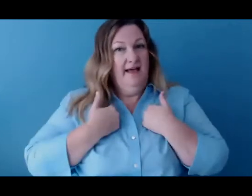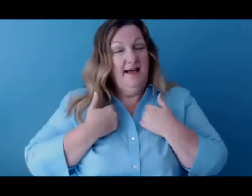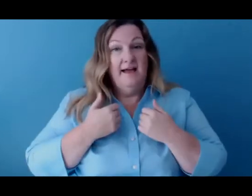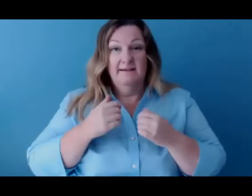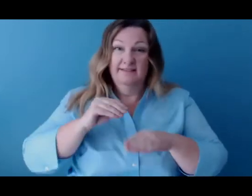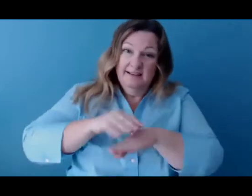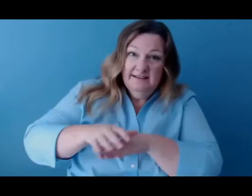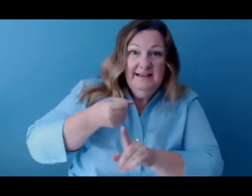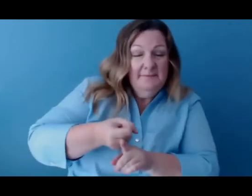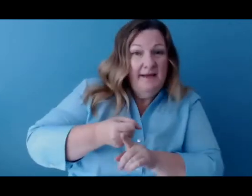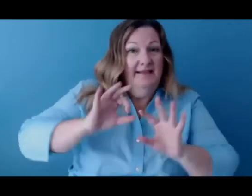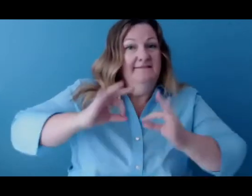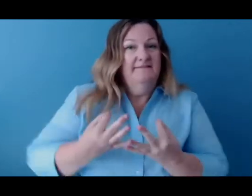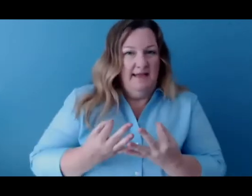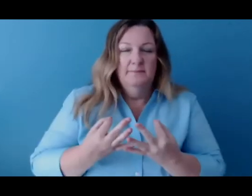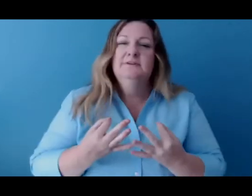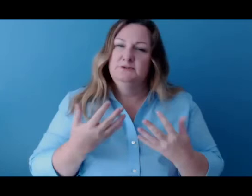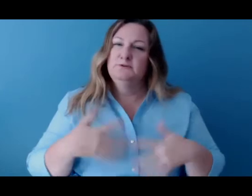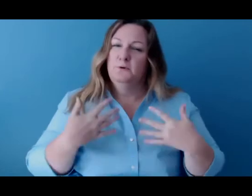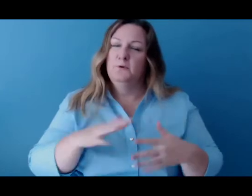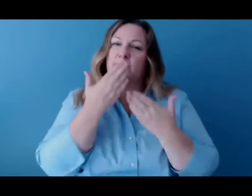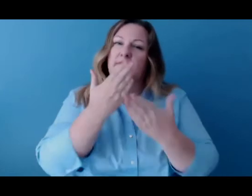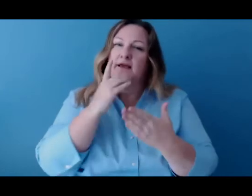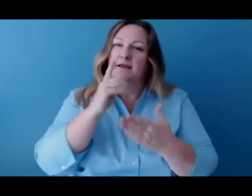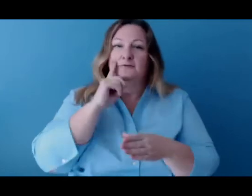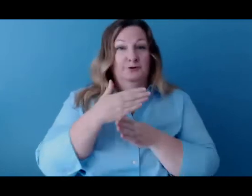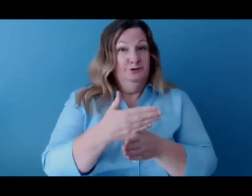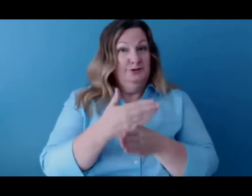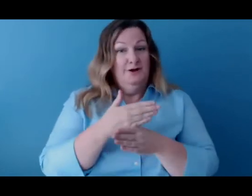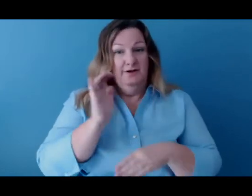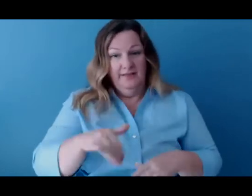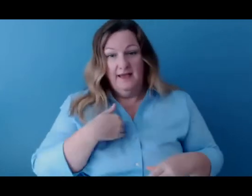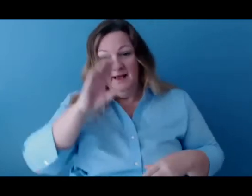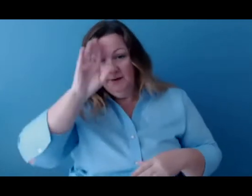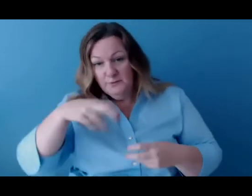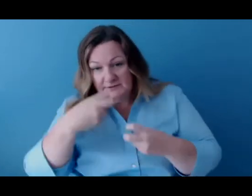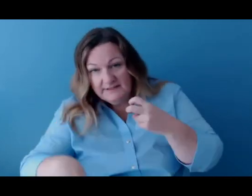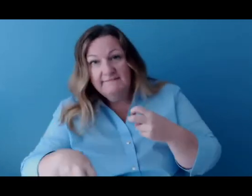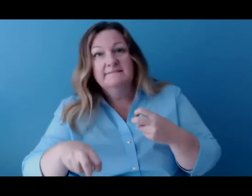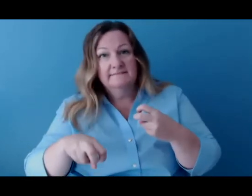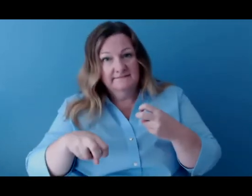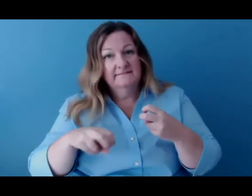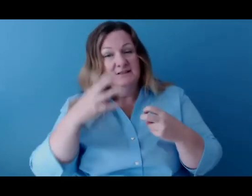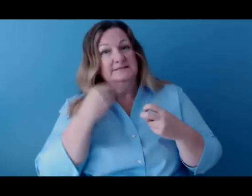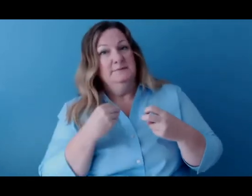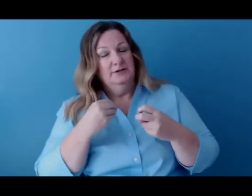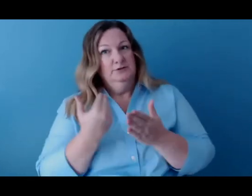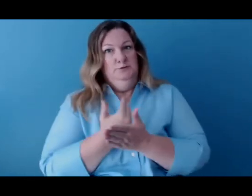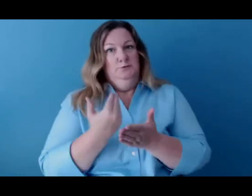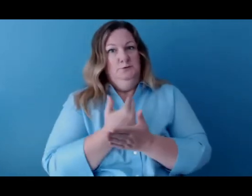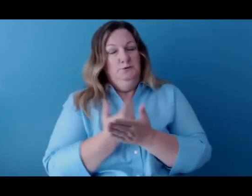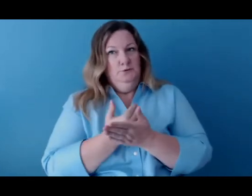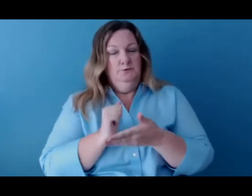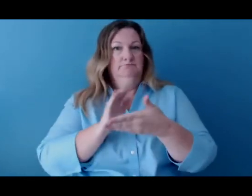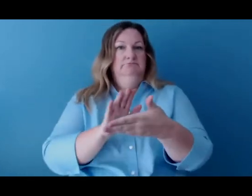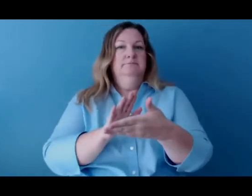really appreciate you sharing that. I know it's hard when you're going through it, and especially when it's recent, We really do appreciate it. But also,